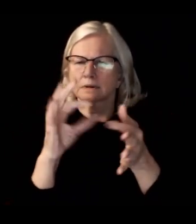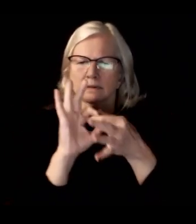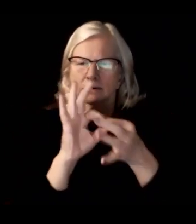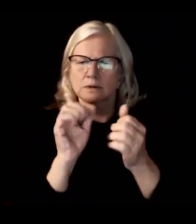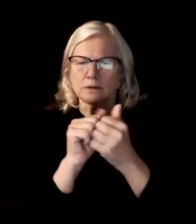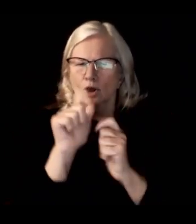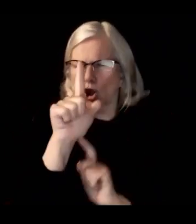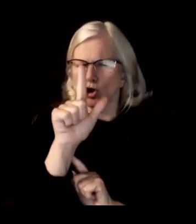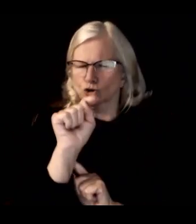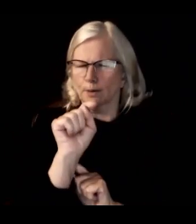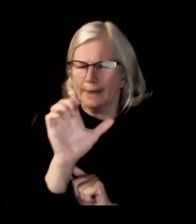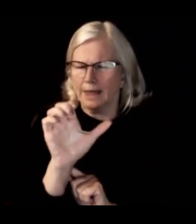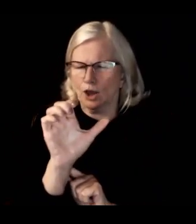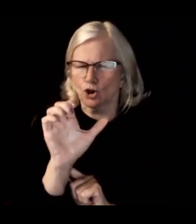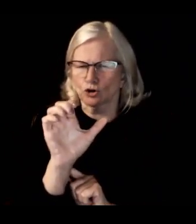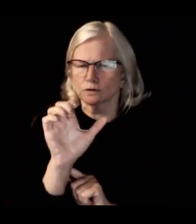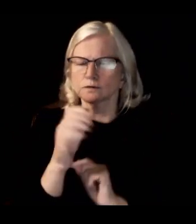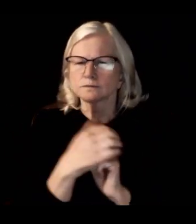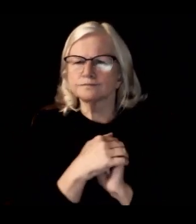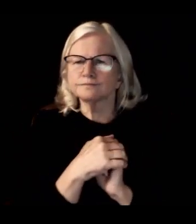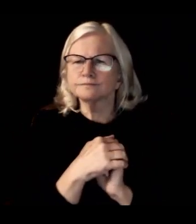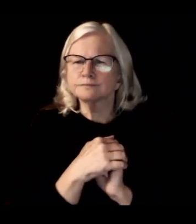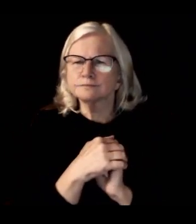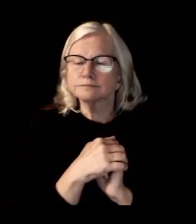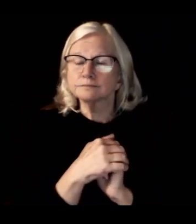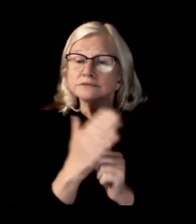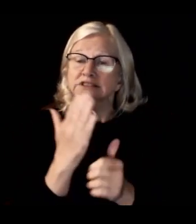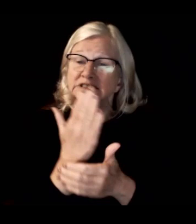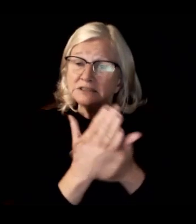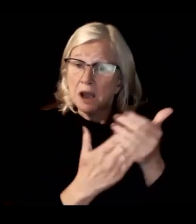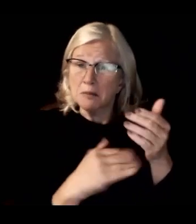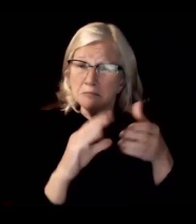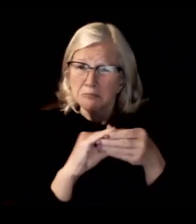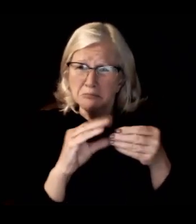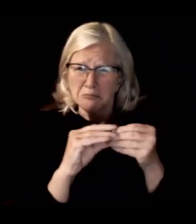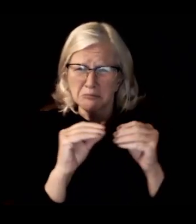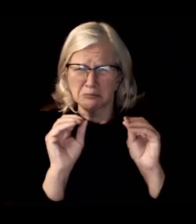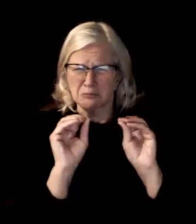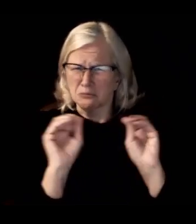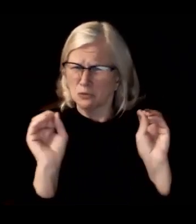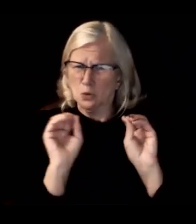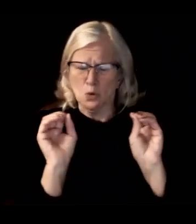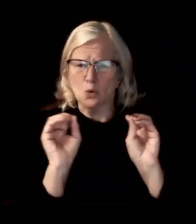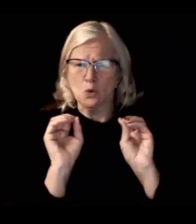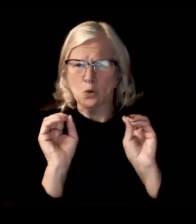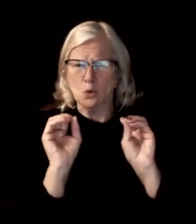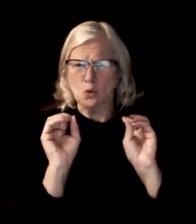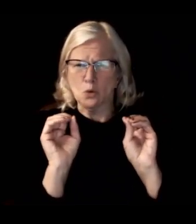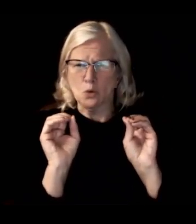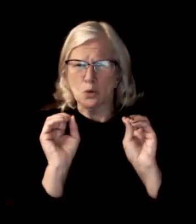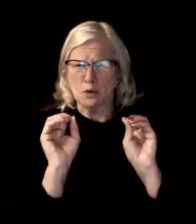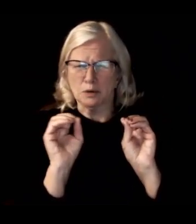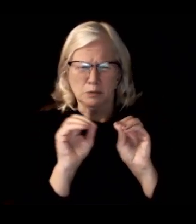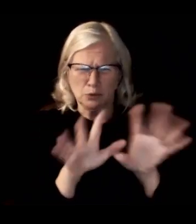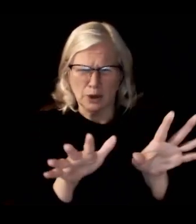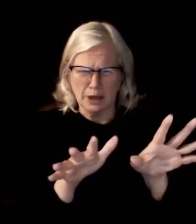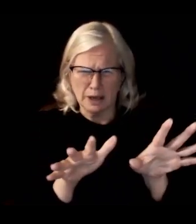say that there have been no cases where COVID was transmitted because of a staff member to a resident?